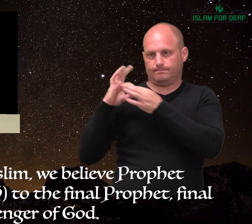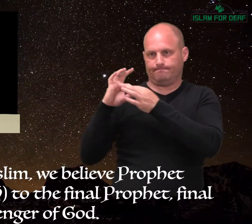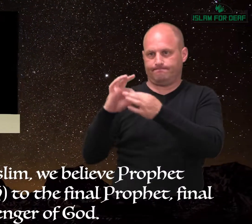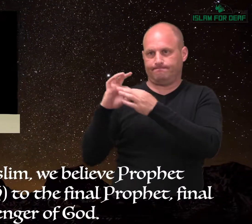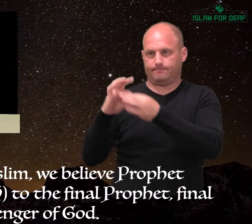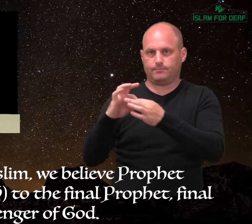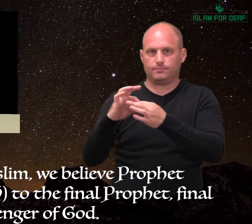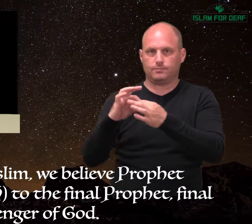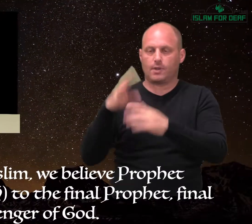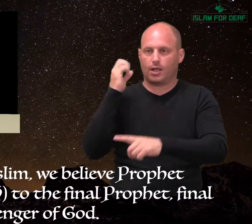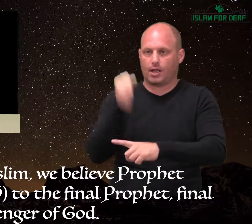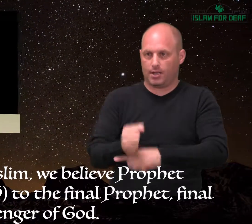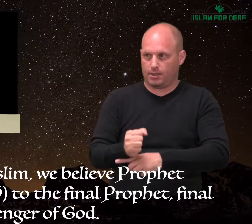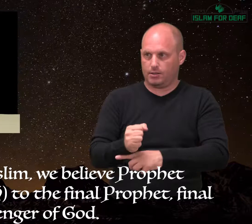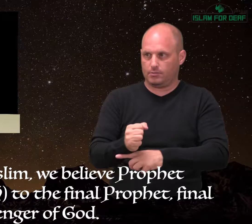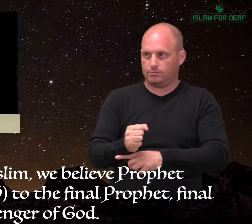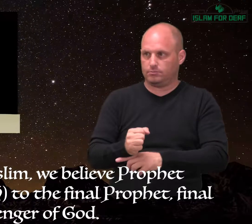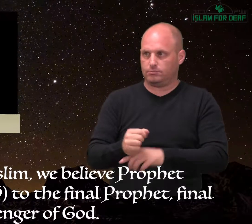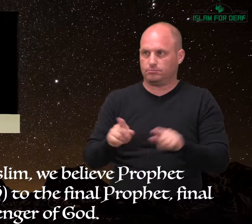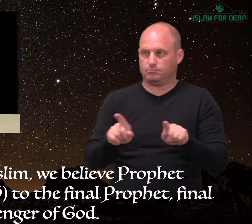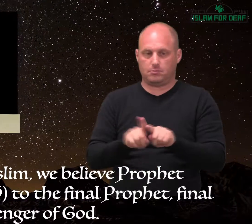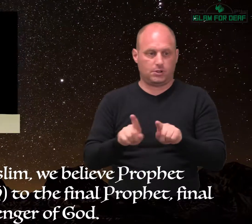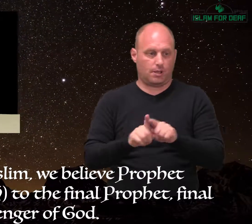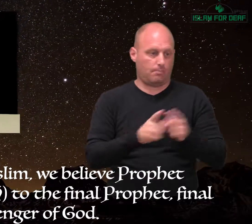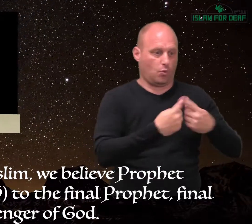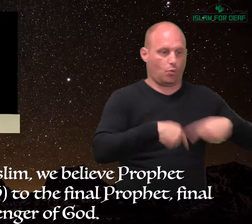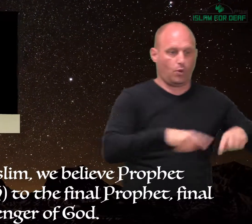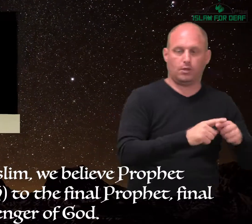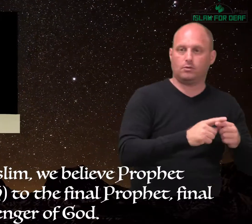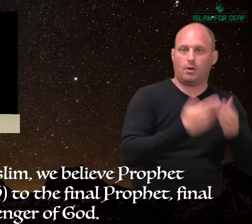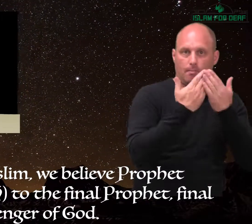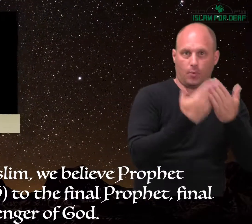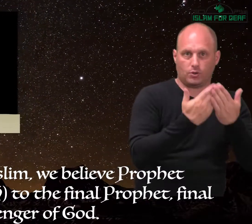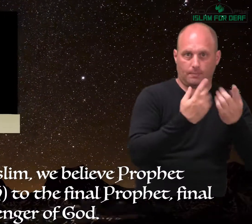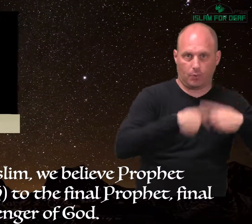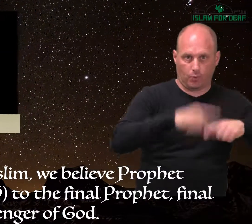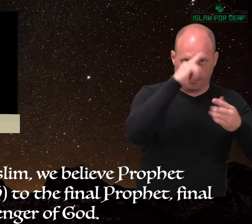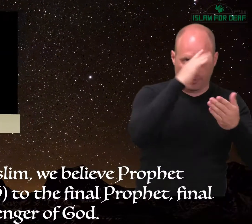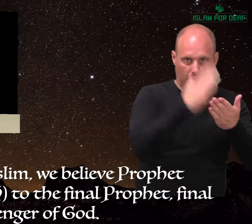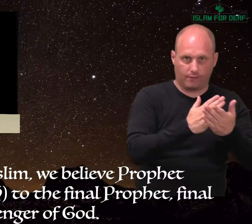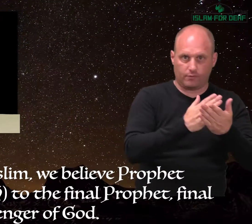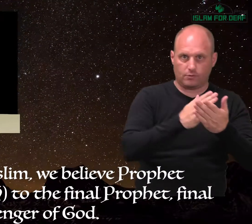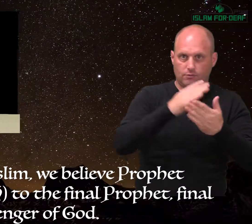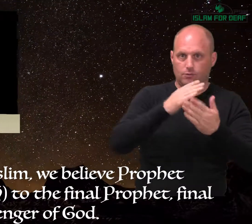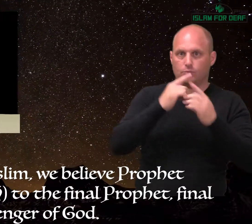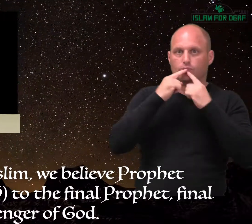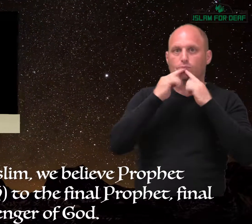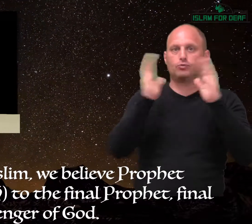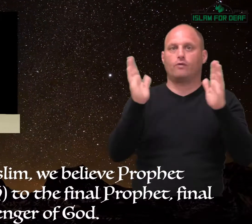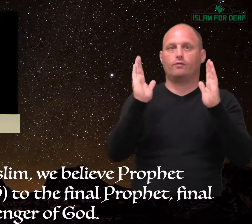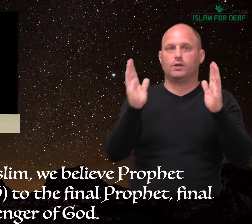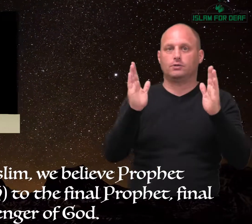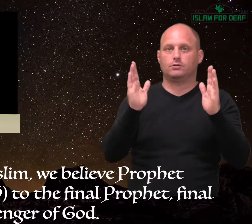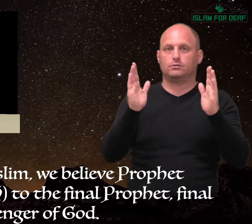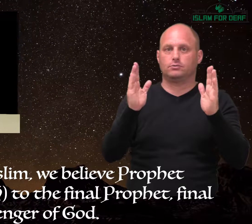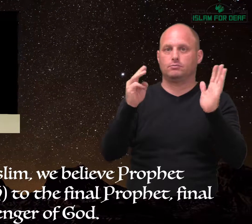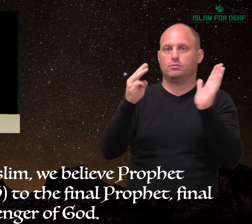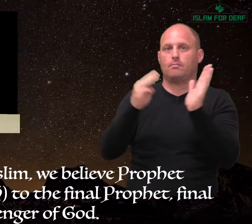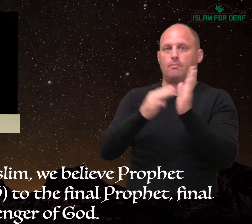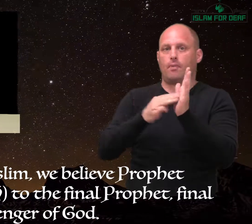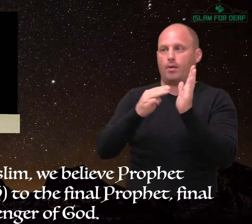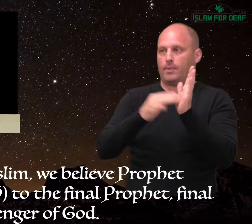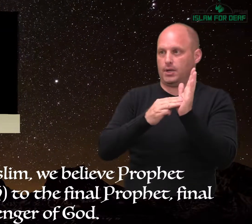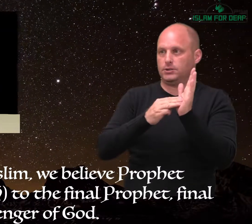And we as a Muslim, we believe Prophet Muhammad, peace be upon him, to the final